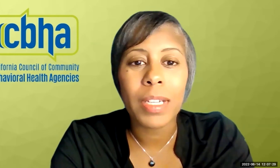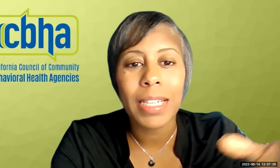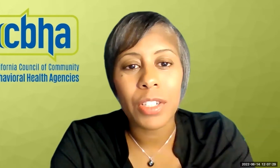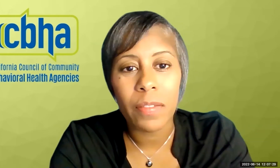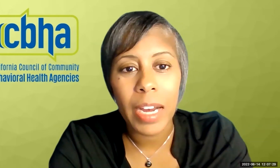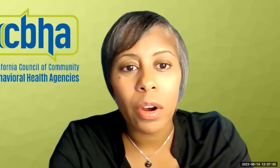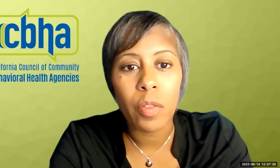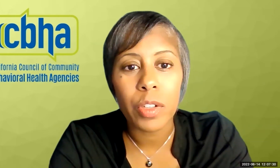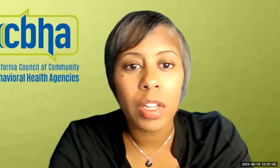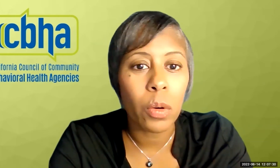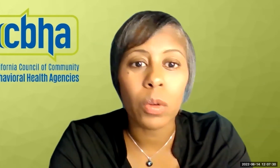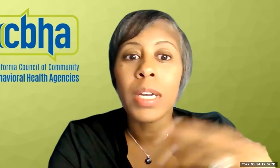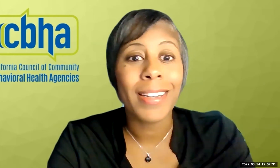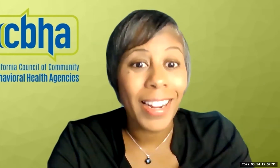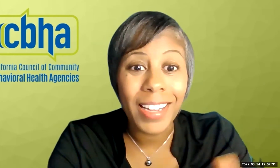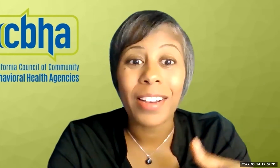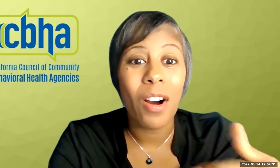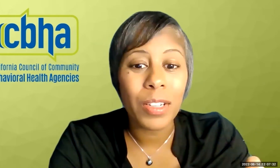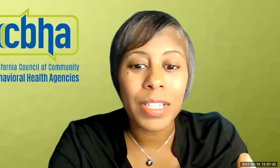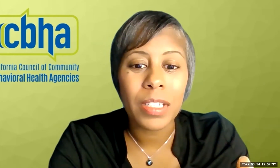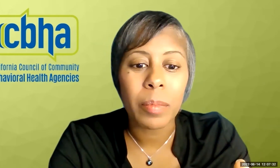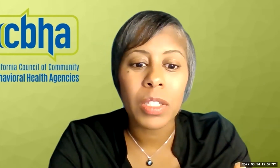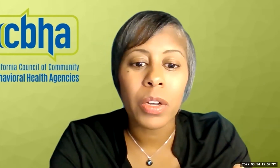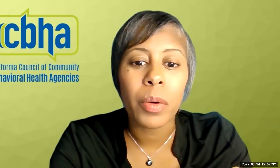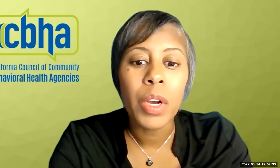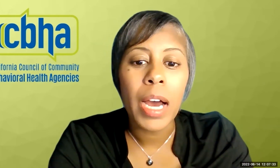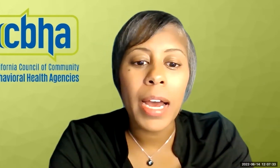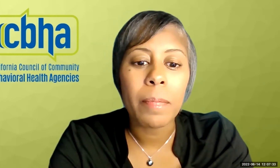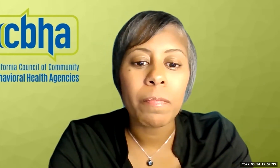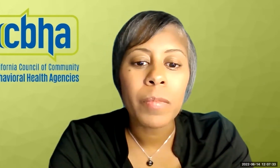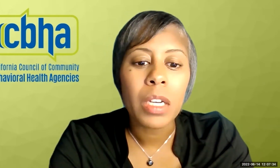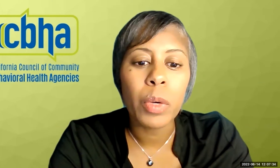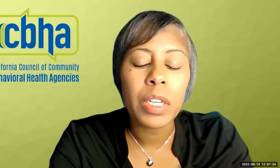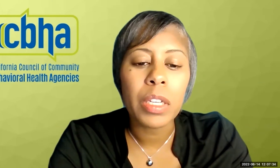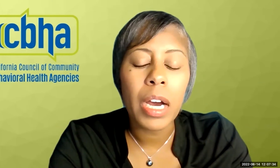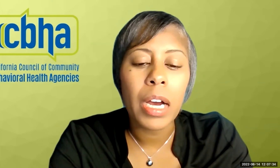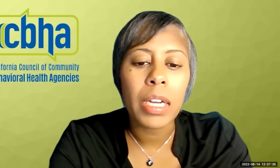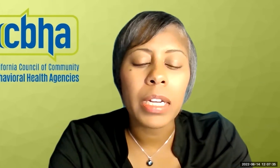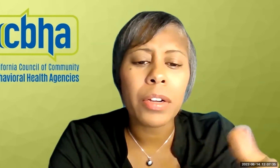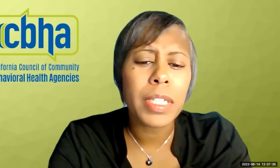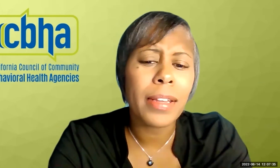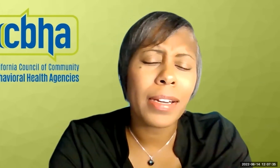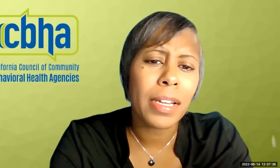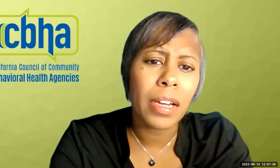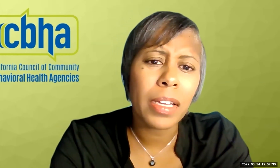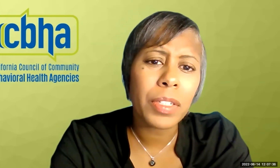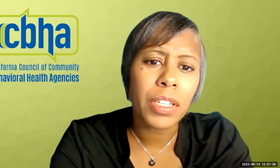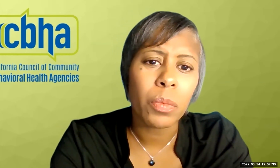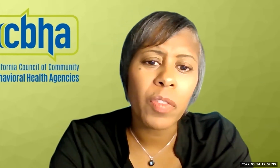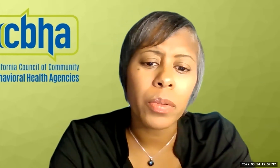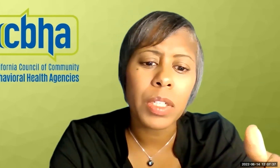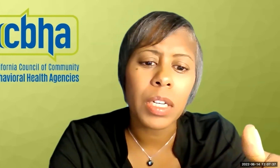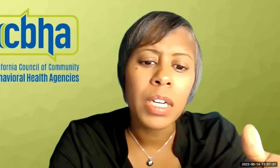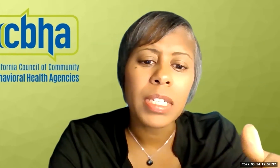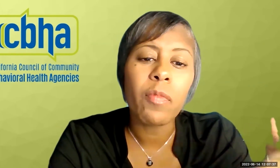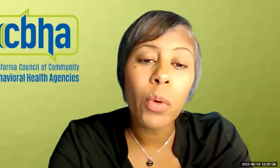saw the translation of that over to the whole 988 call system. And so we, in understanding that intersection,